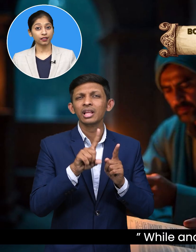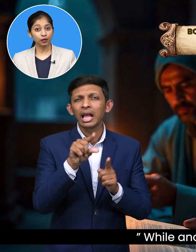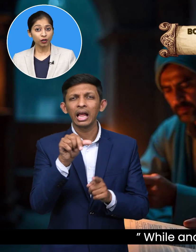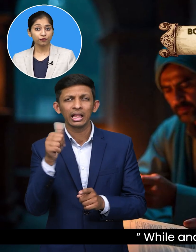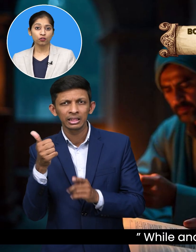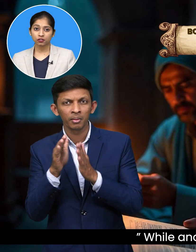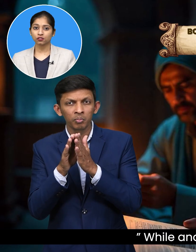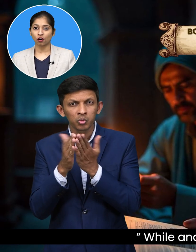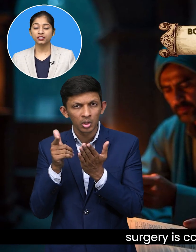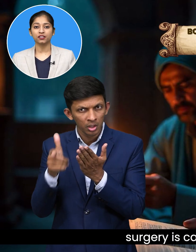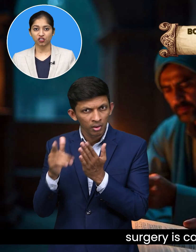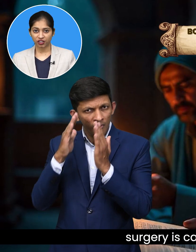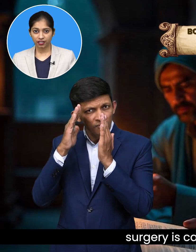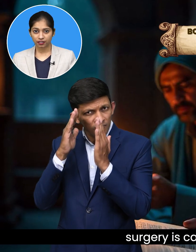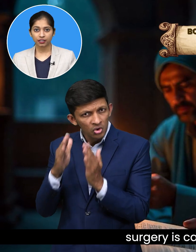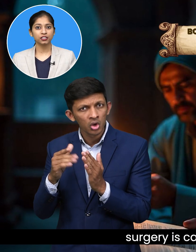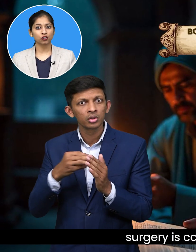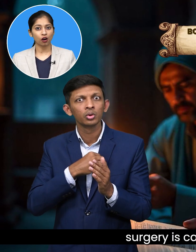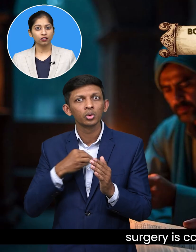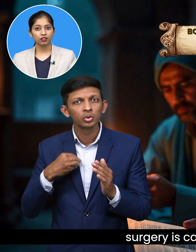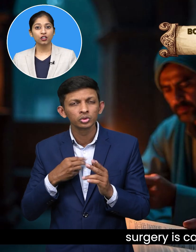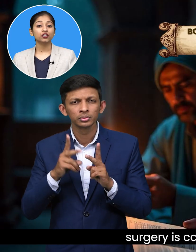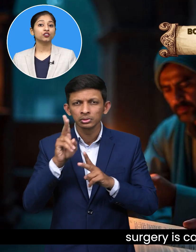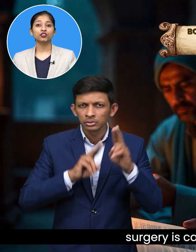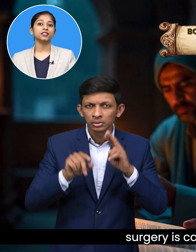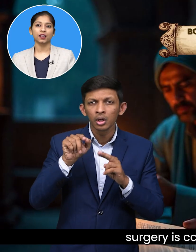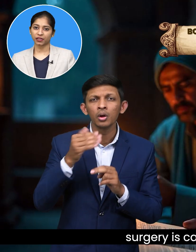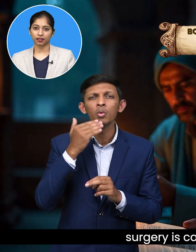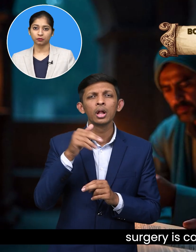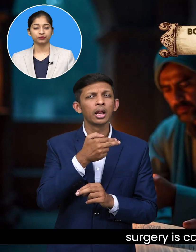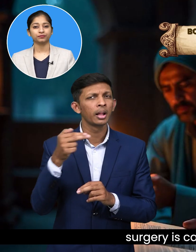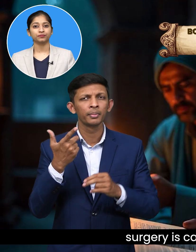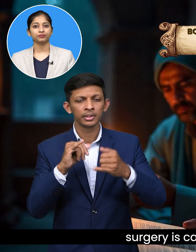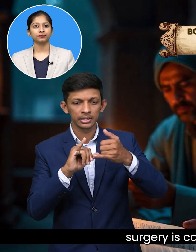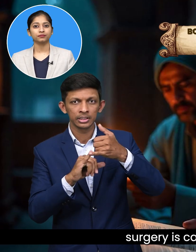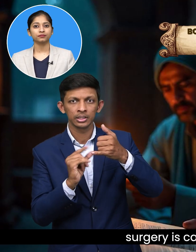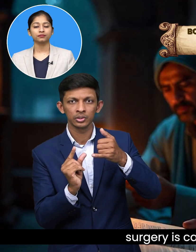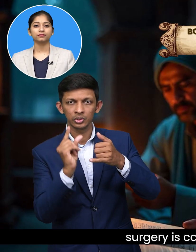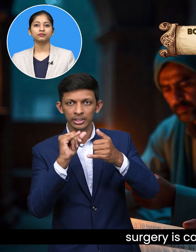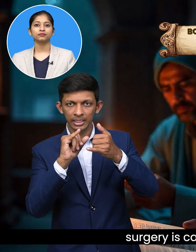While another book focuses on surgery is called Shushrut Samhita.